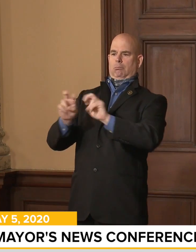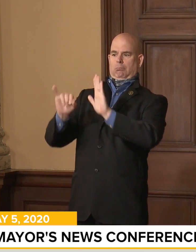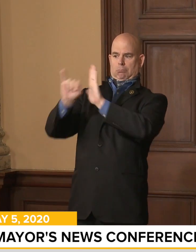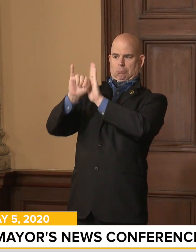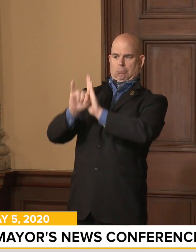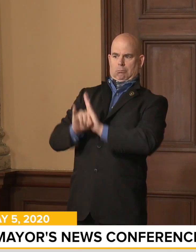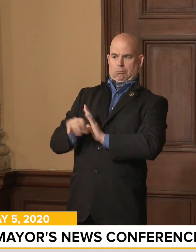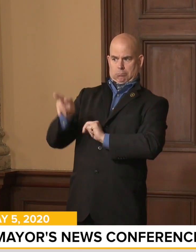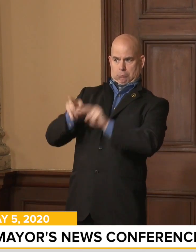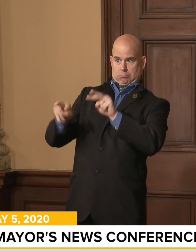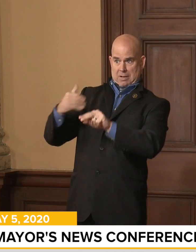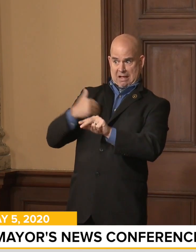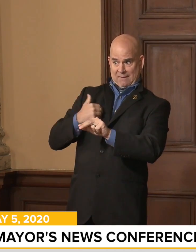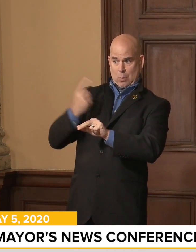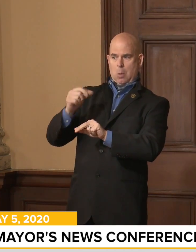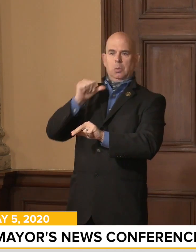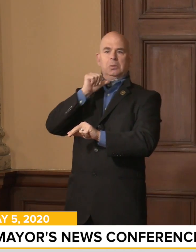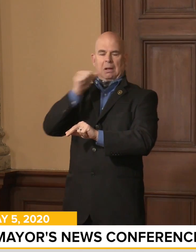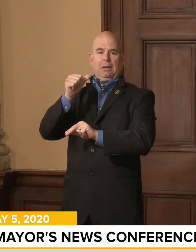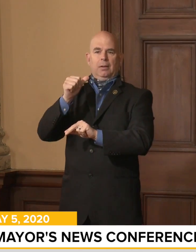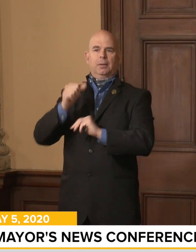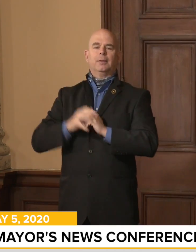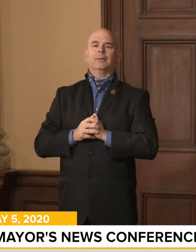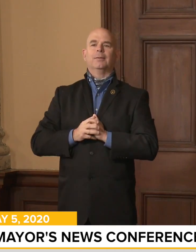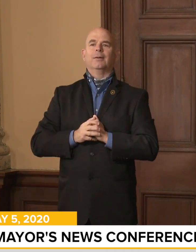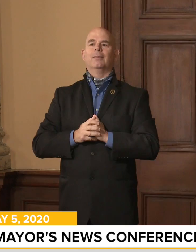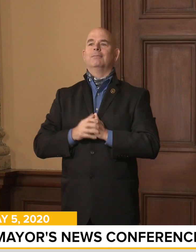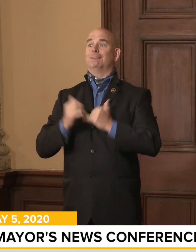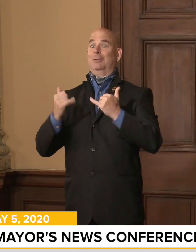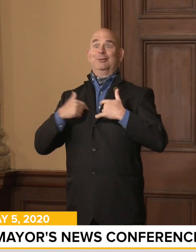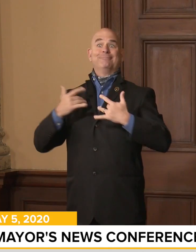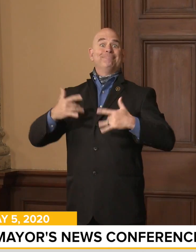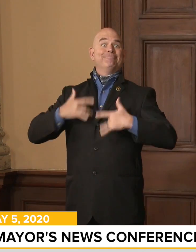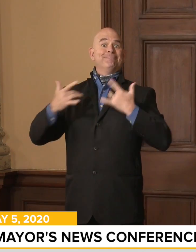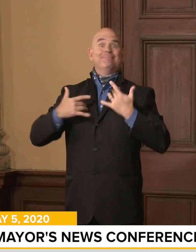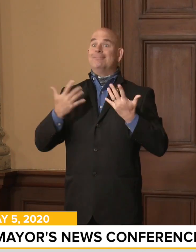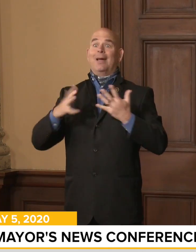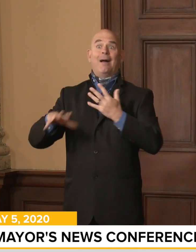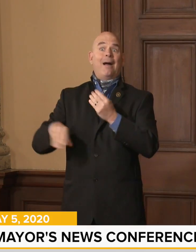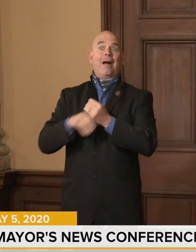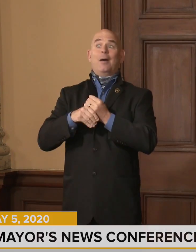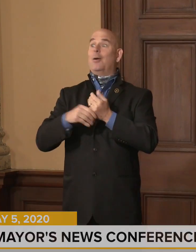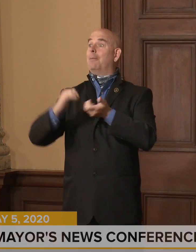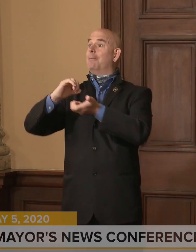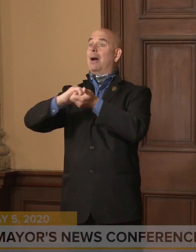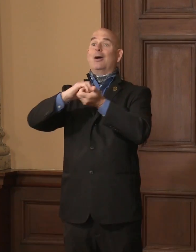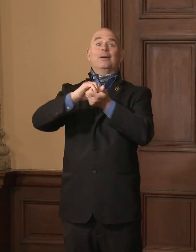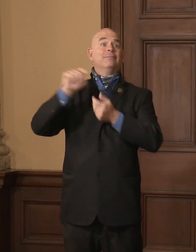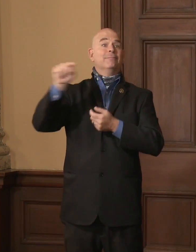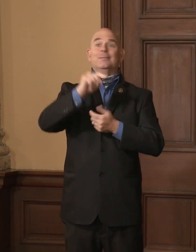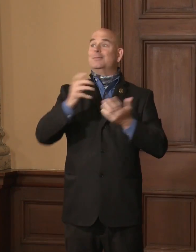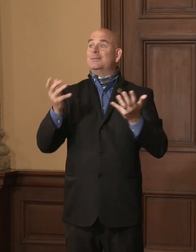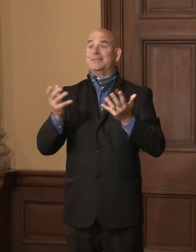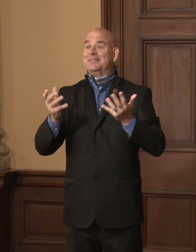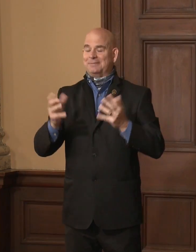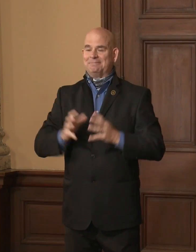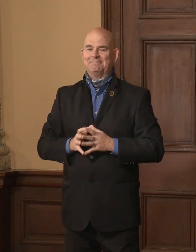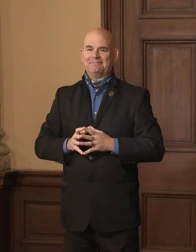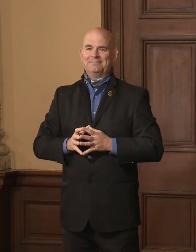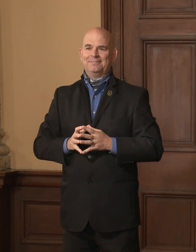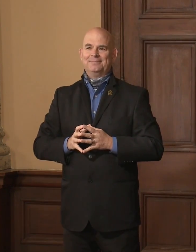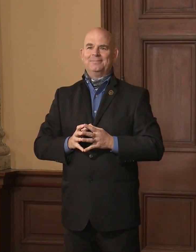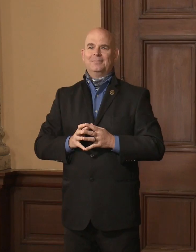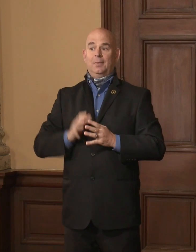new initiative developed through our public-private partnership, TRI support, that will